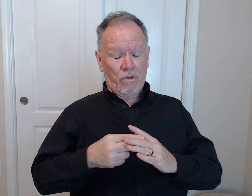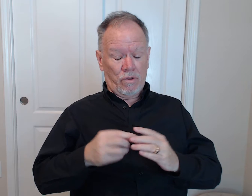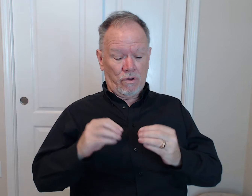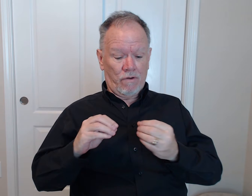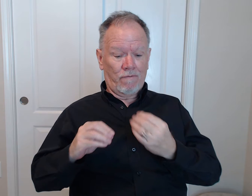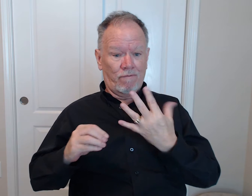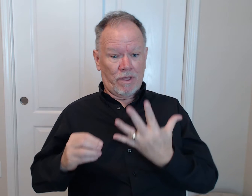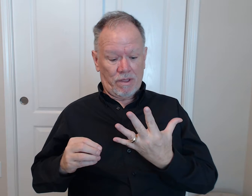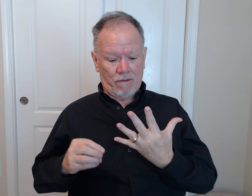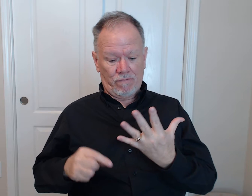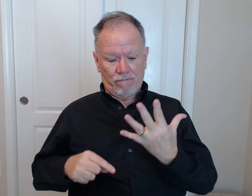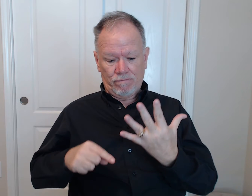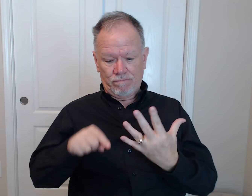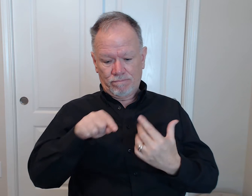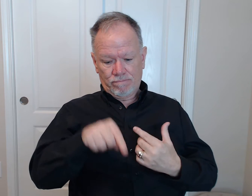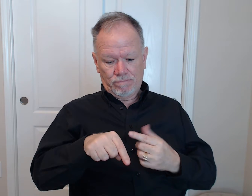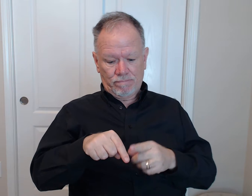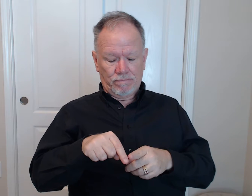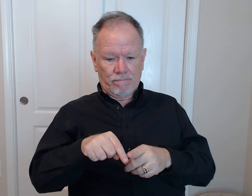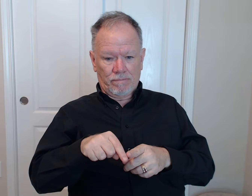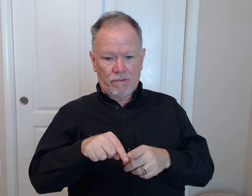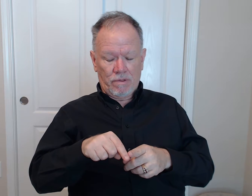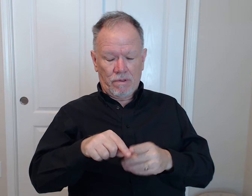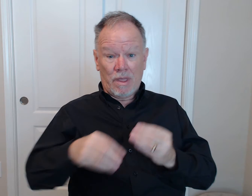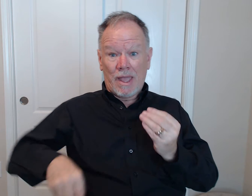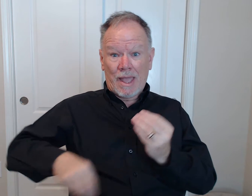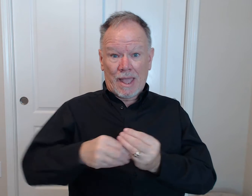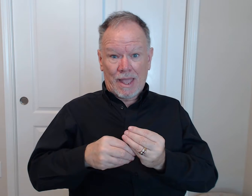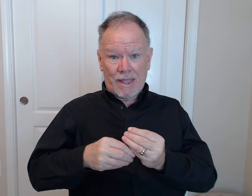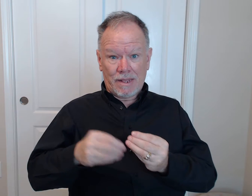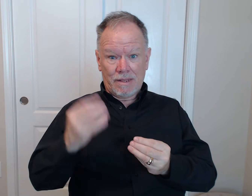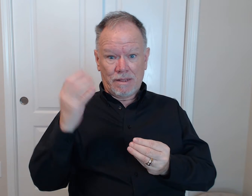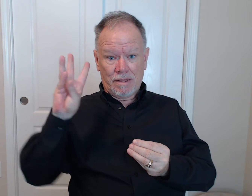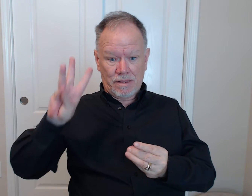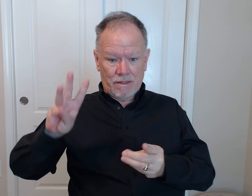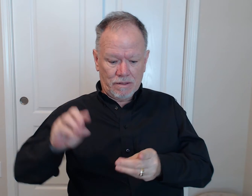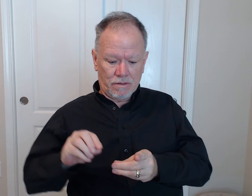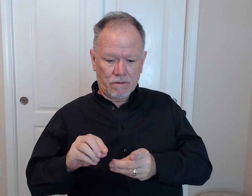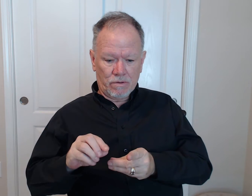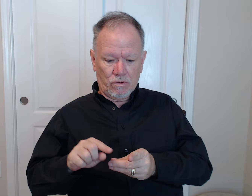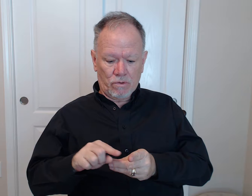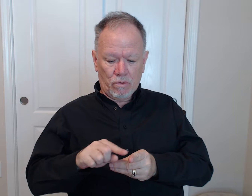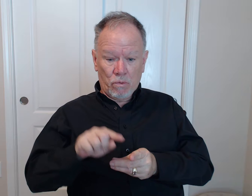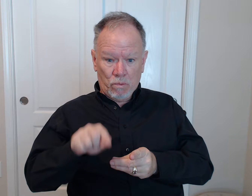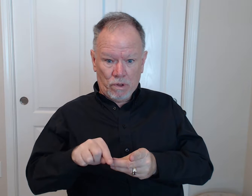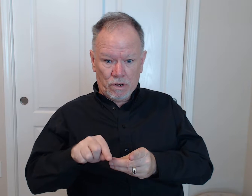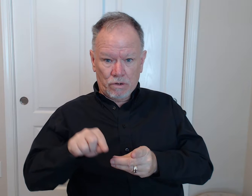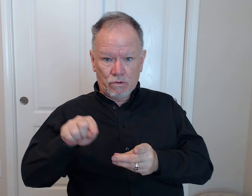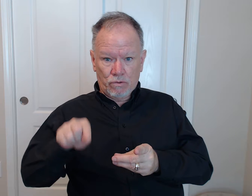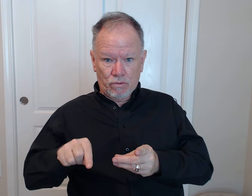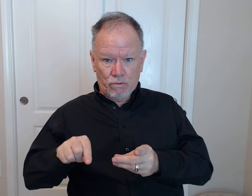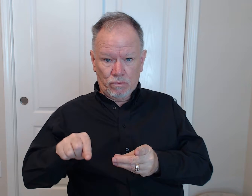and we're going to add 6 to it. So we go 1, 2,